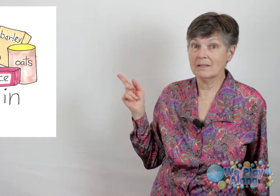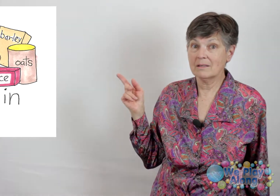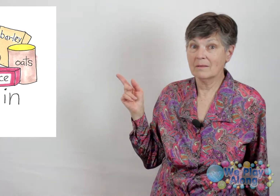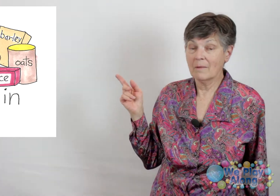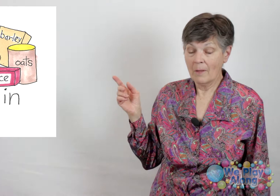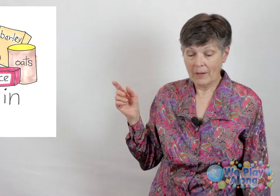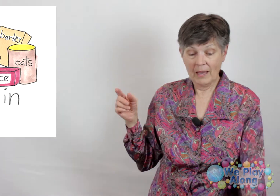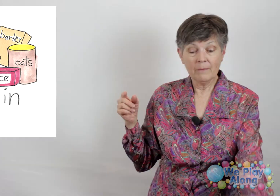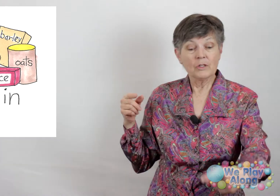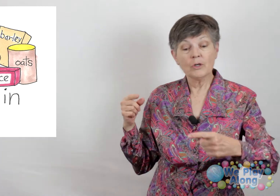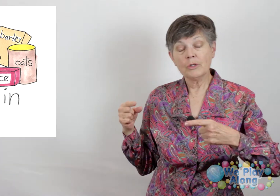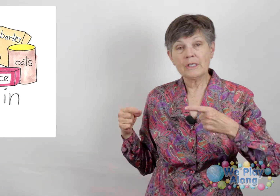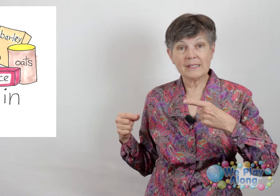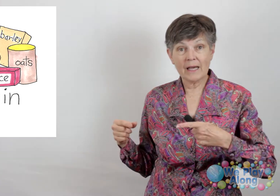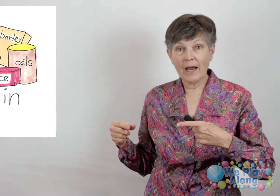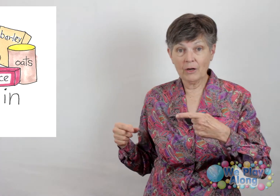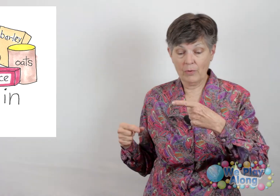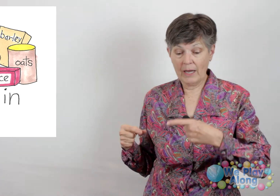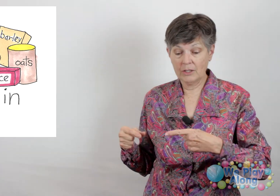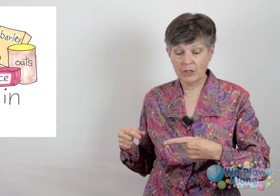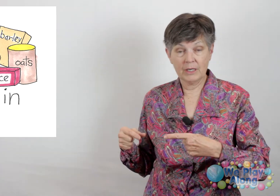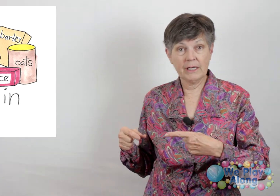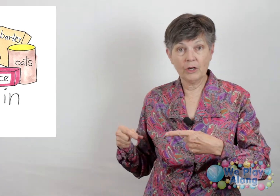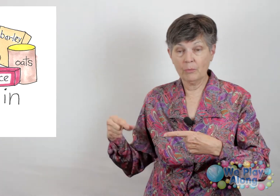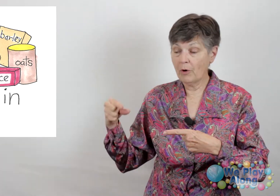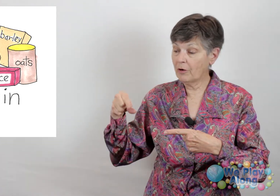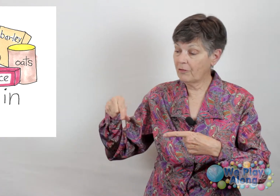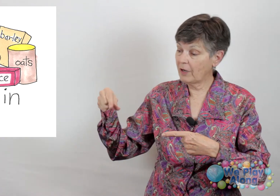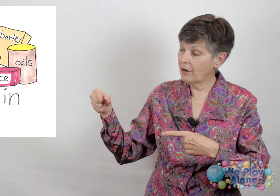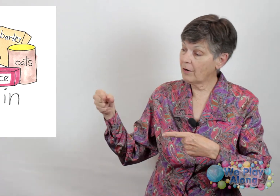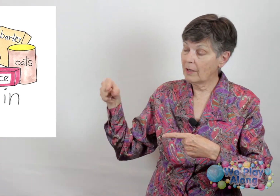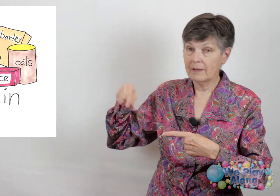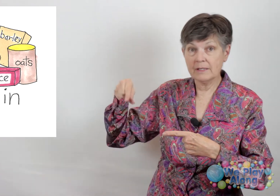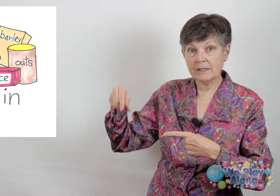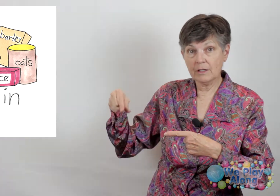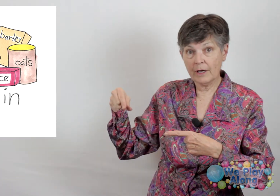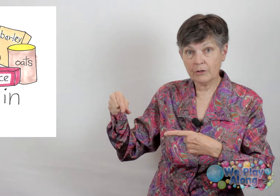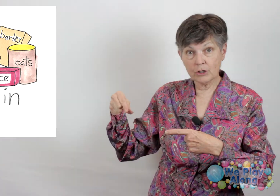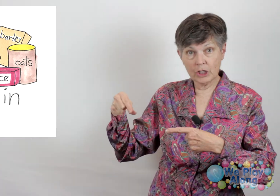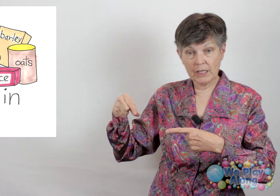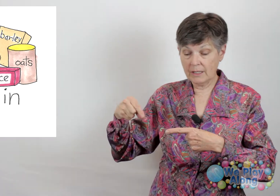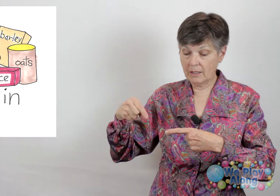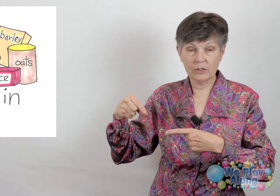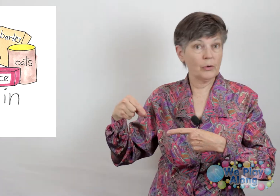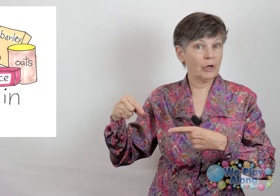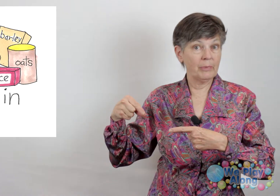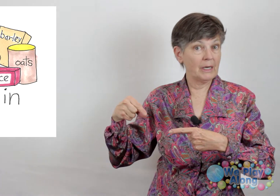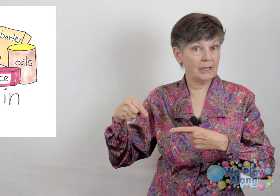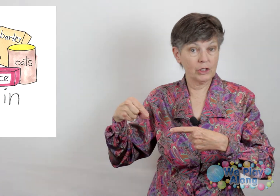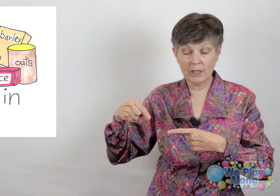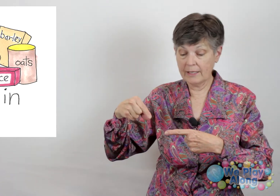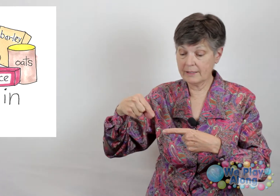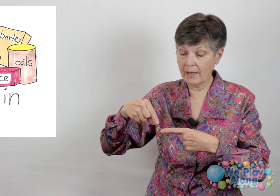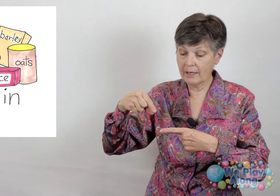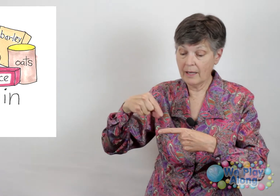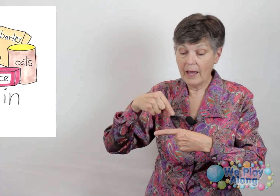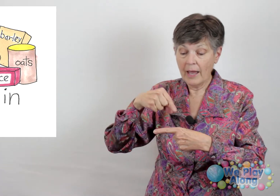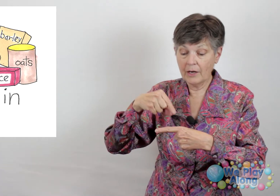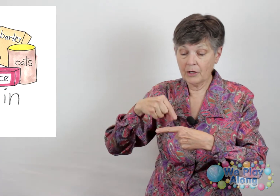grains. Okay, so to sign grains, you're going to take your pointer finger. This is a letter G, so it could be an initialized sign. And you're going